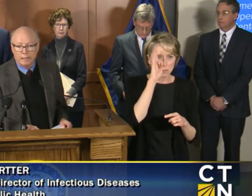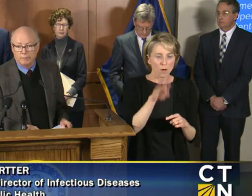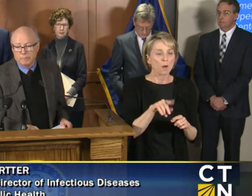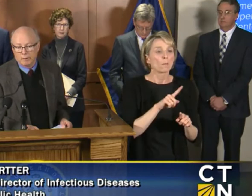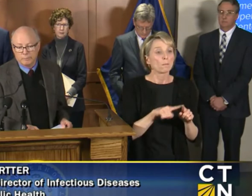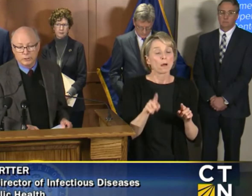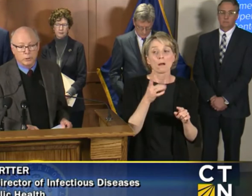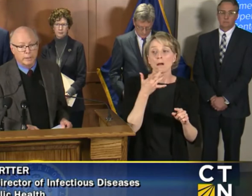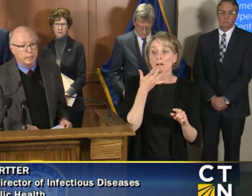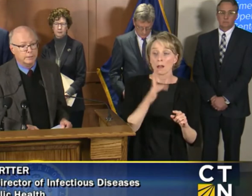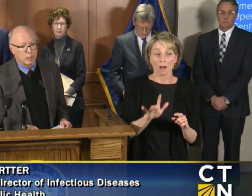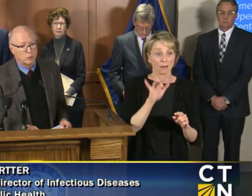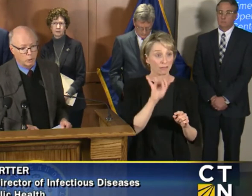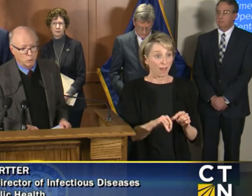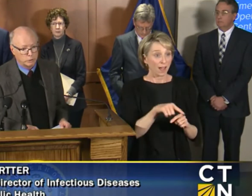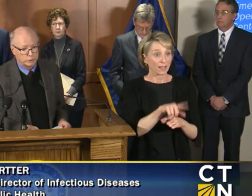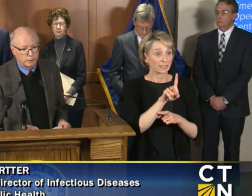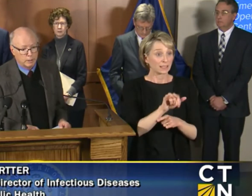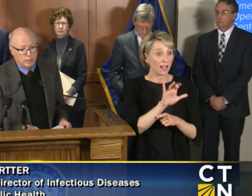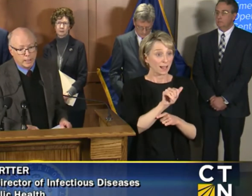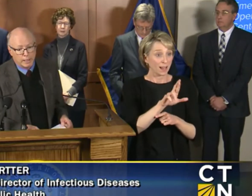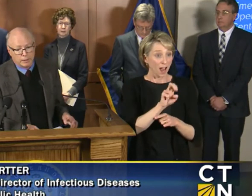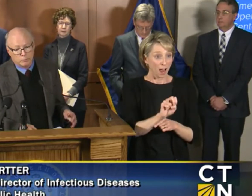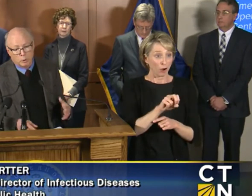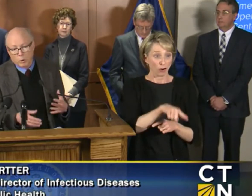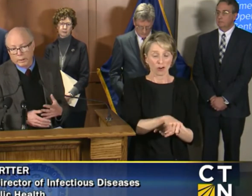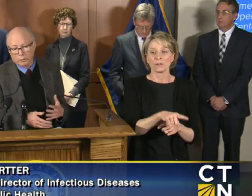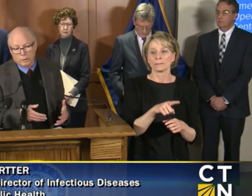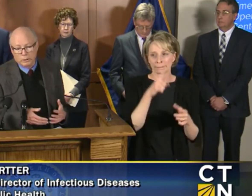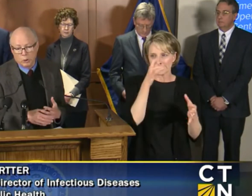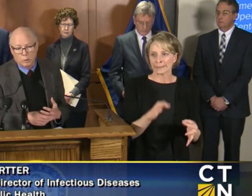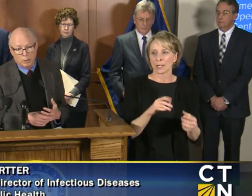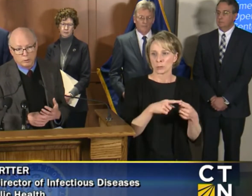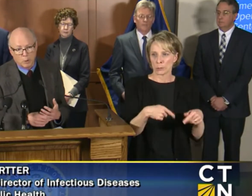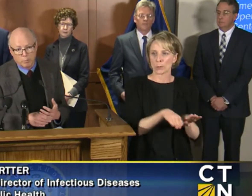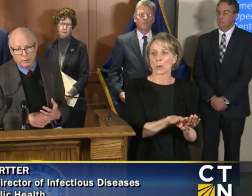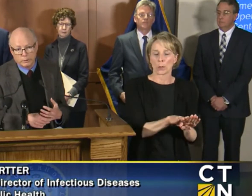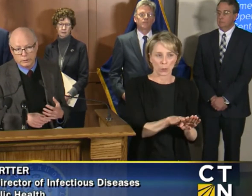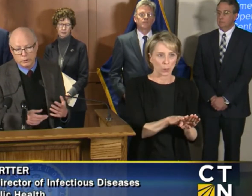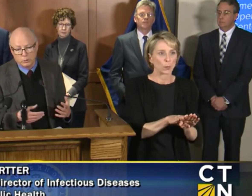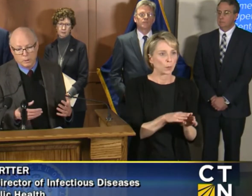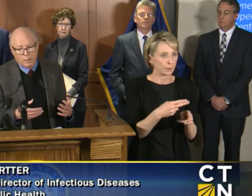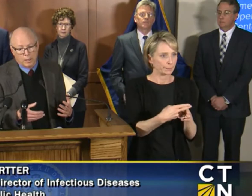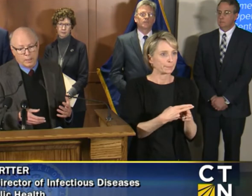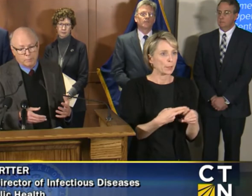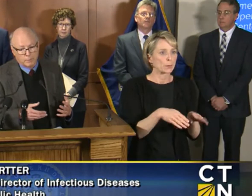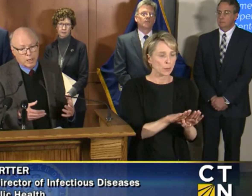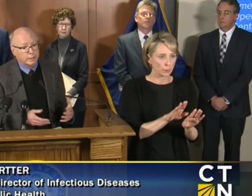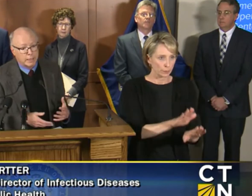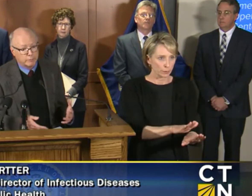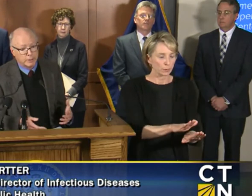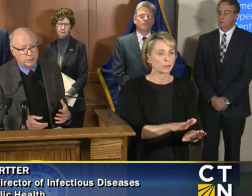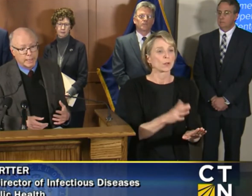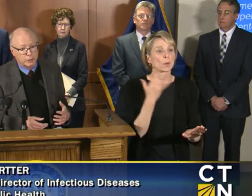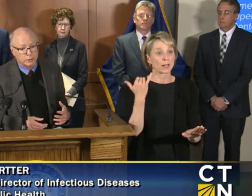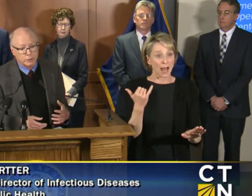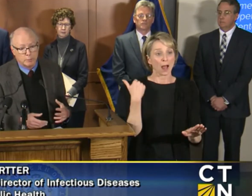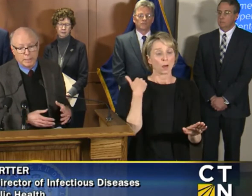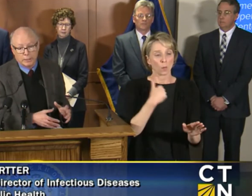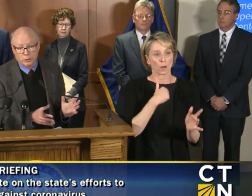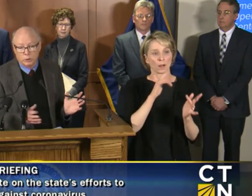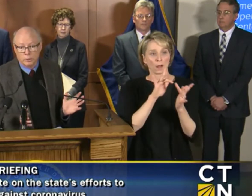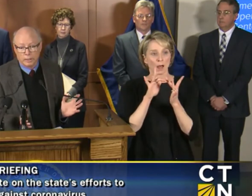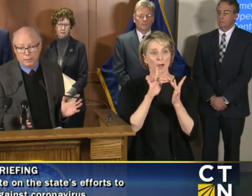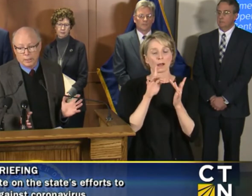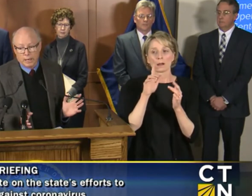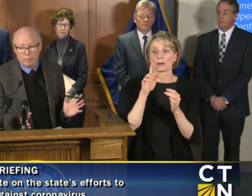Fortunately, that facility is now closed, and we're working with the local health department to do contact investigations and